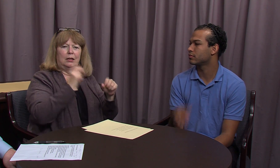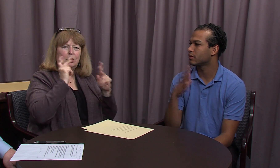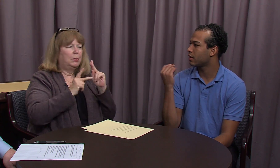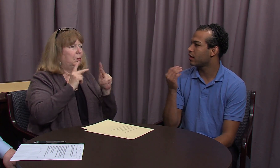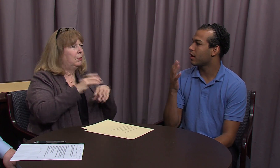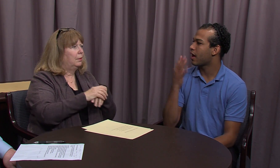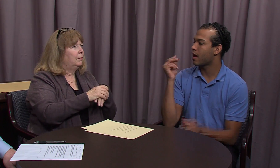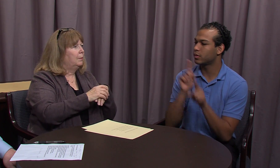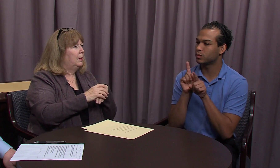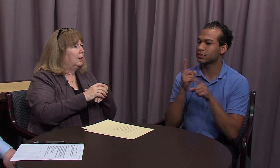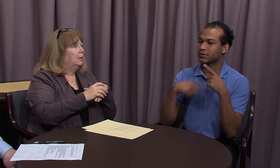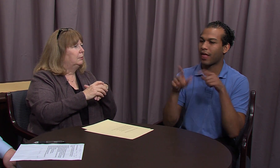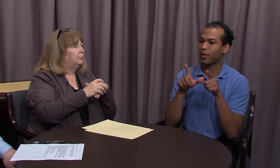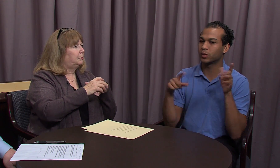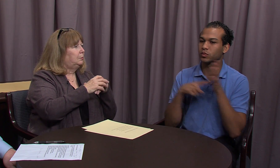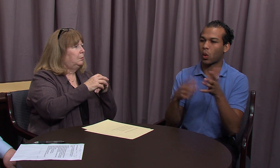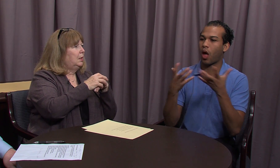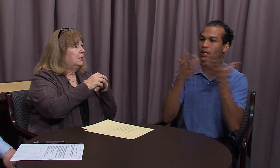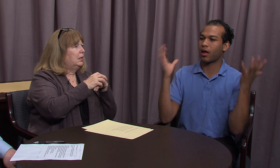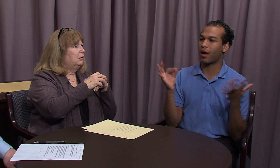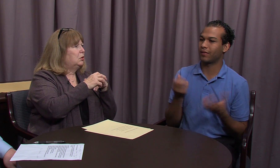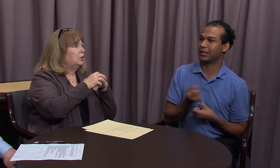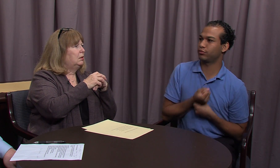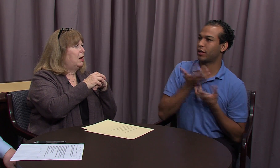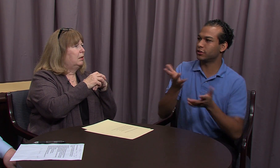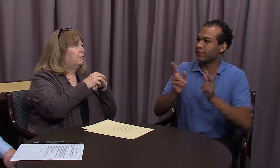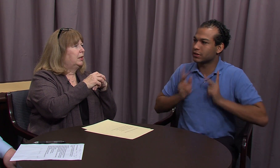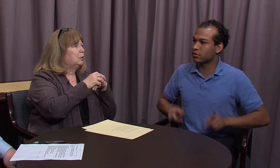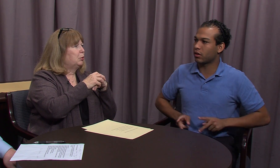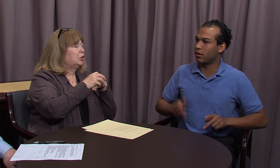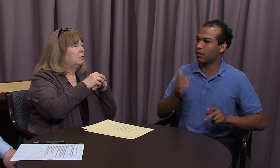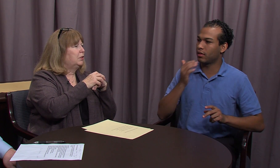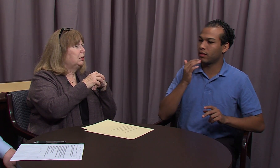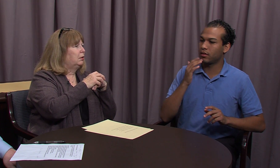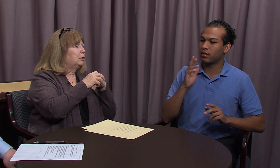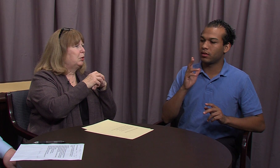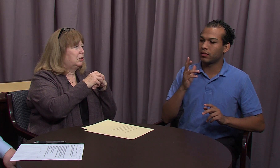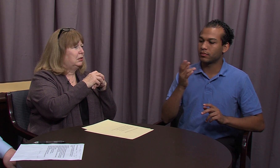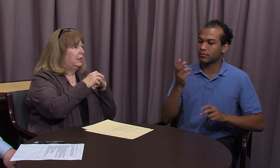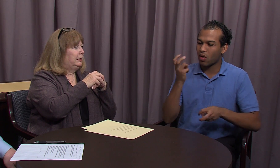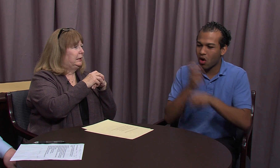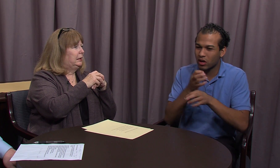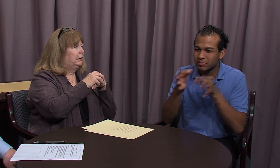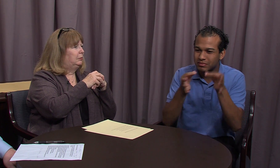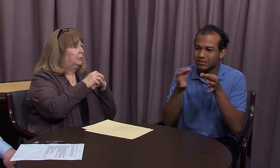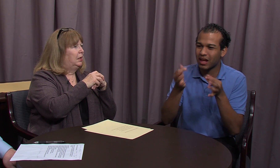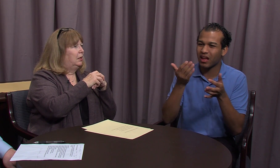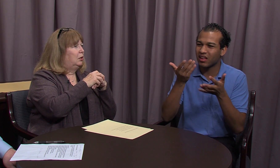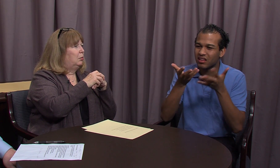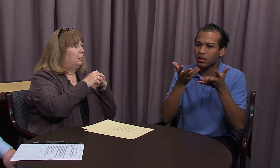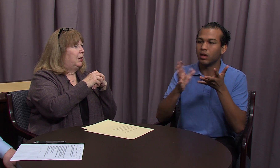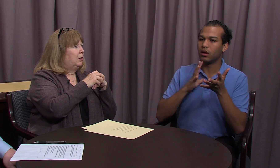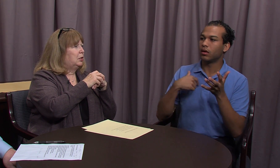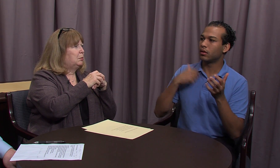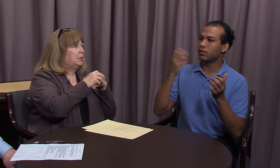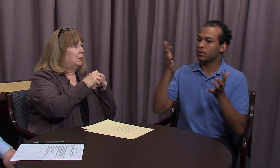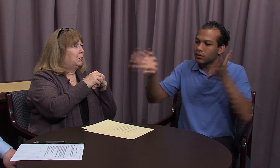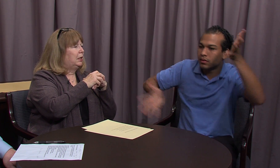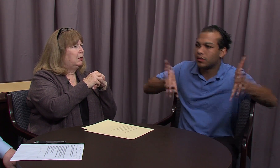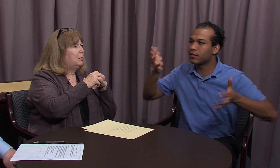to people. And sign language shows a lot of expression, physical expression, like, maybe hard to explain something, but here, let me